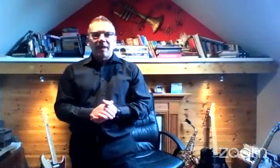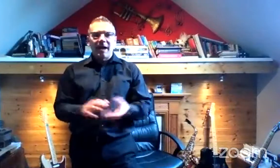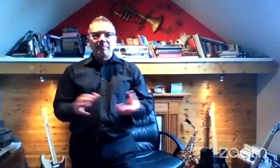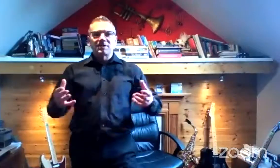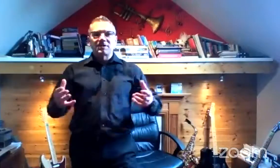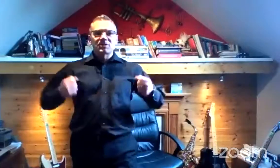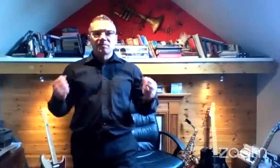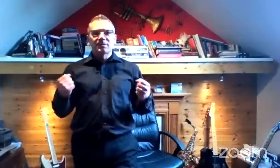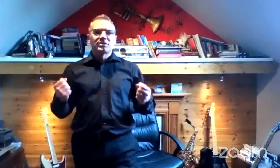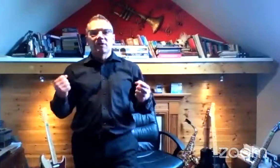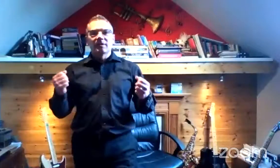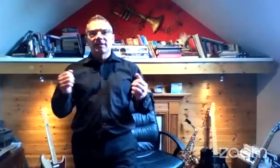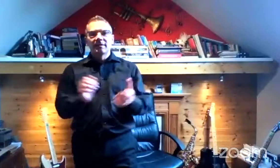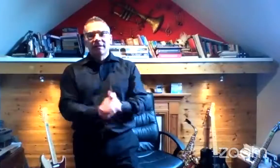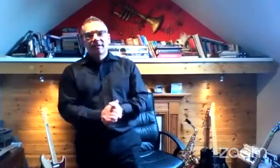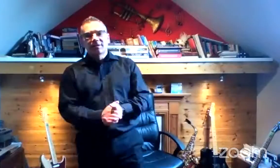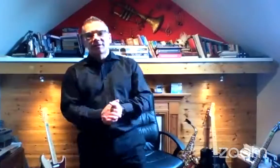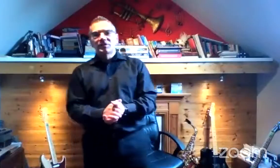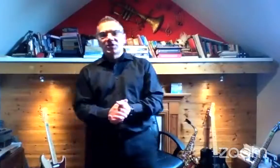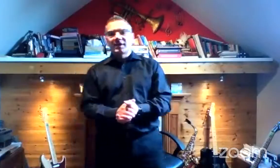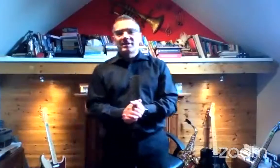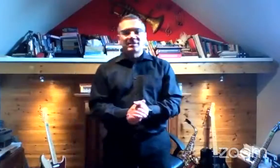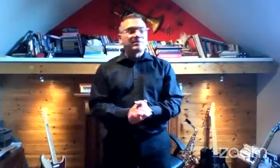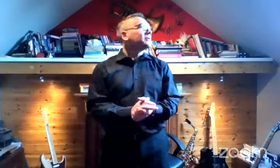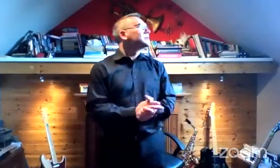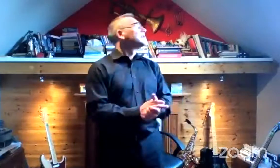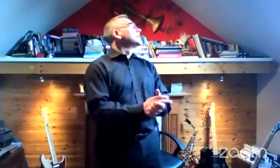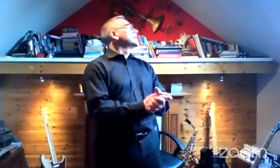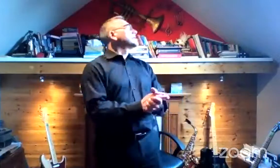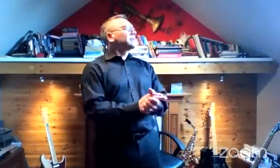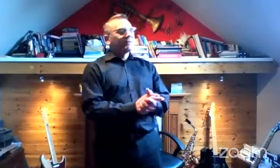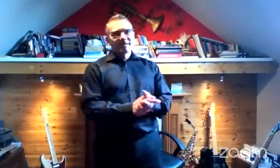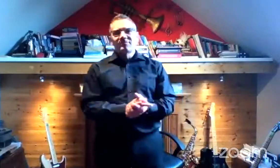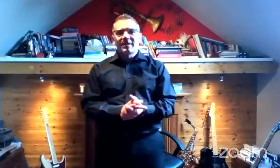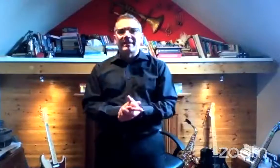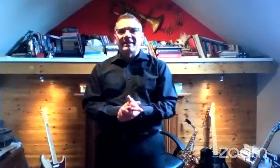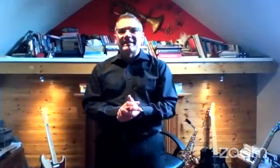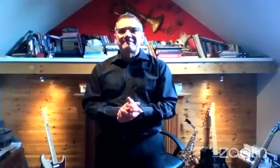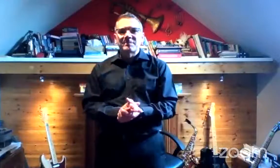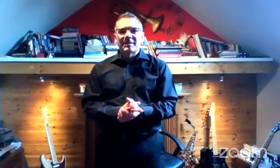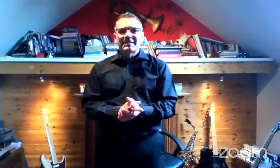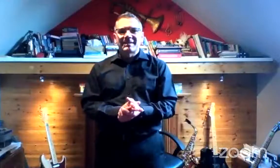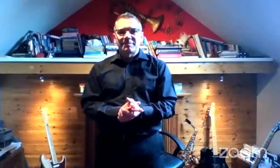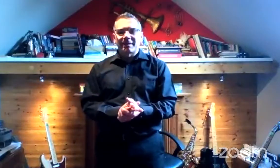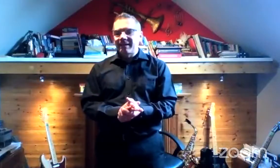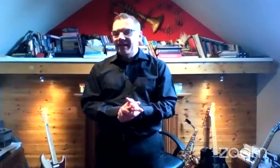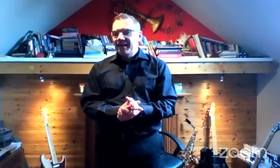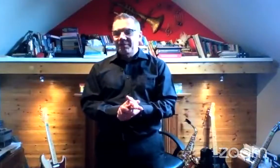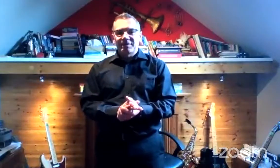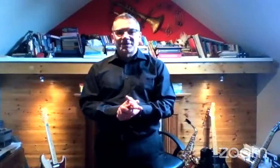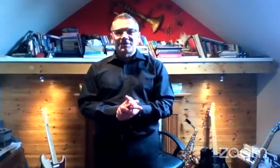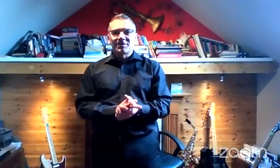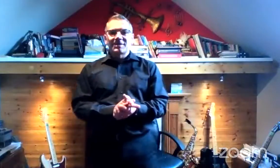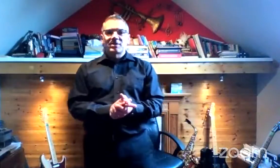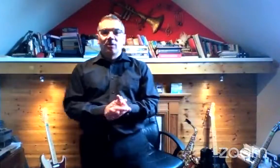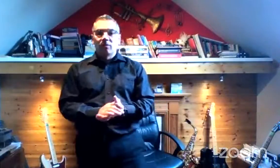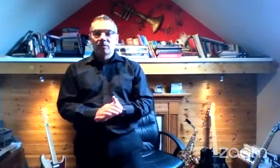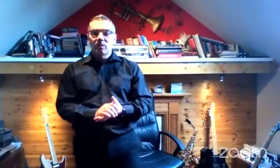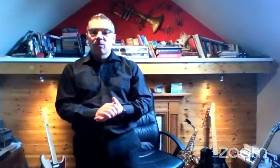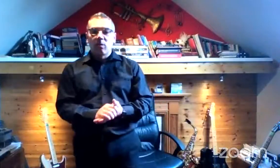happy summer, jolly, sunshiny songs. It's starting to rain here, typically. But this song is called